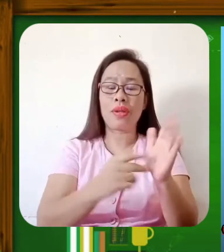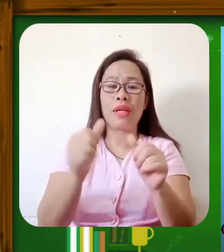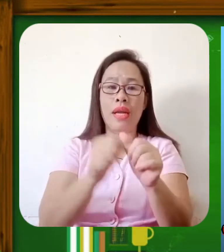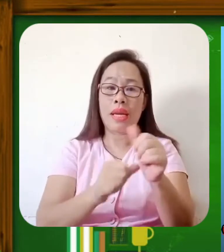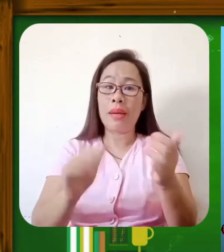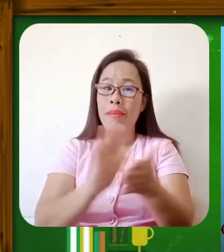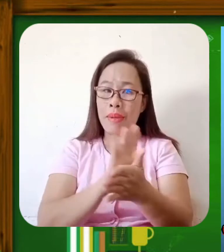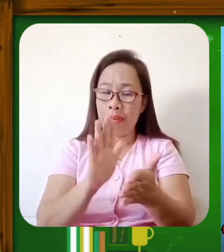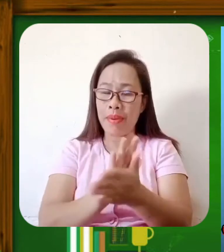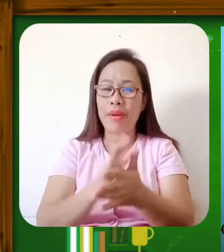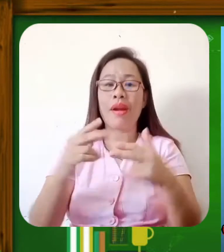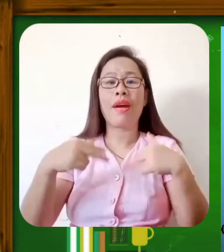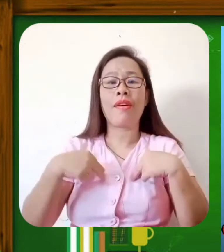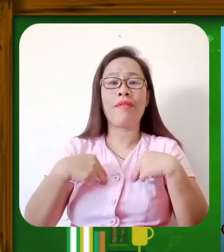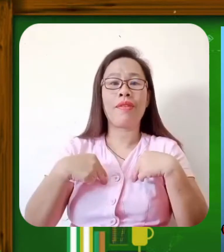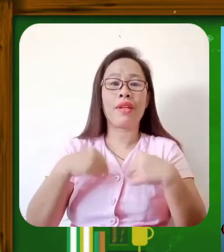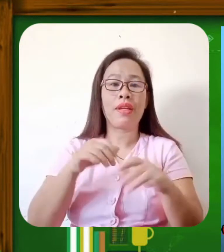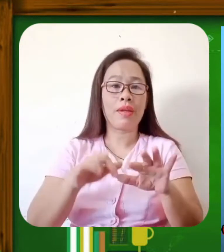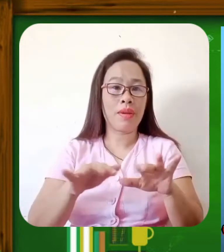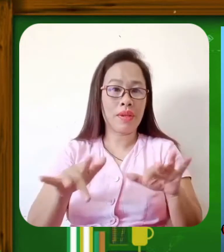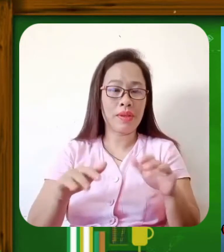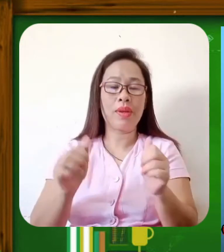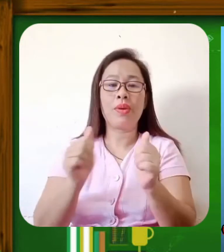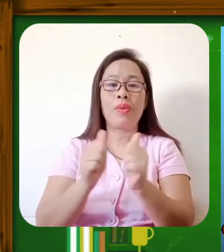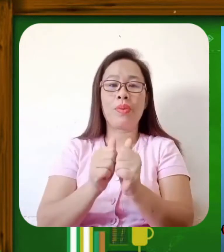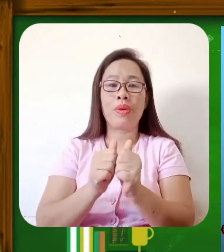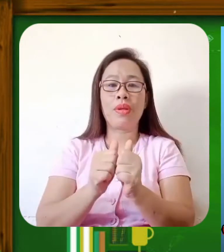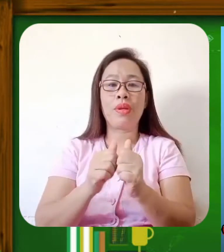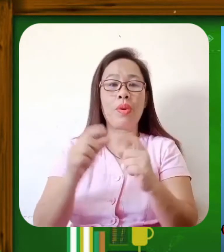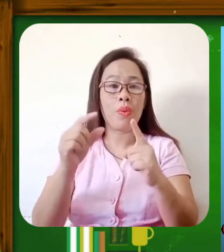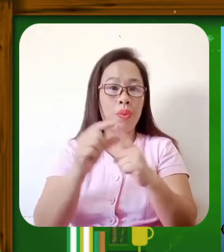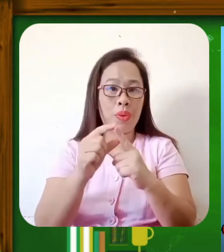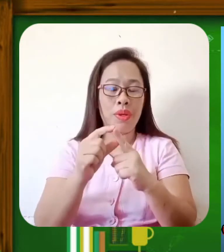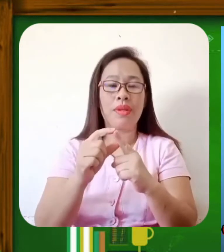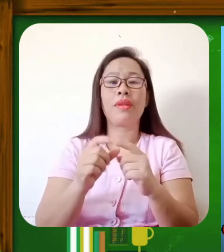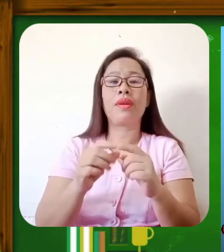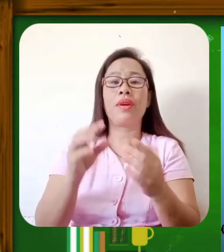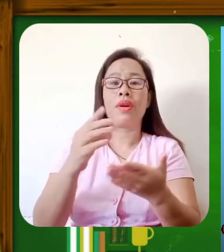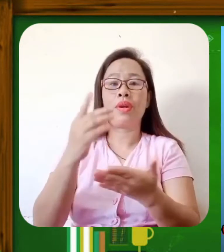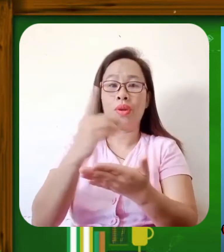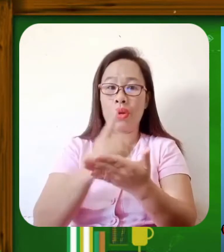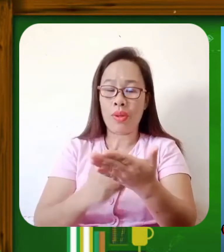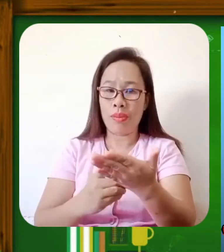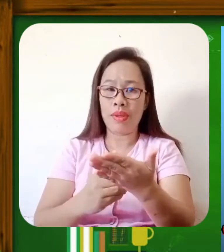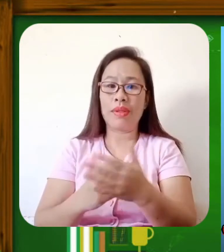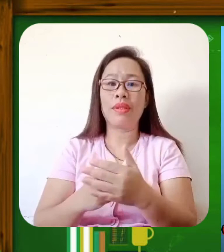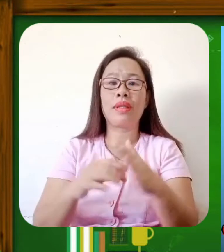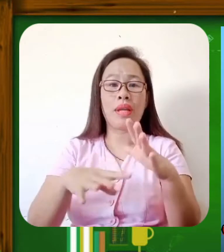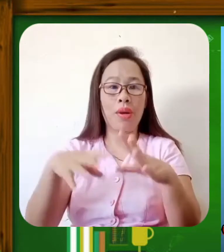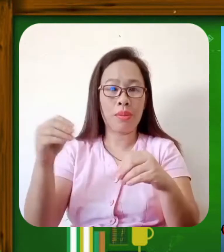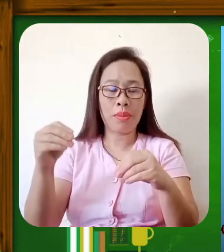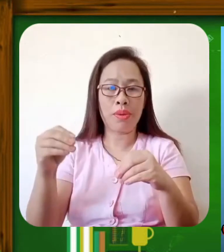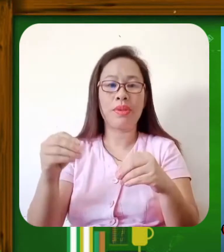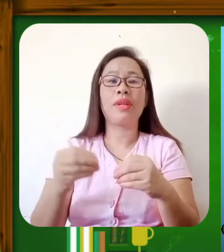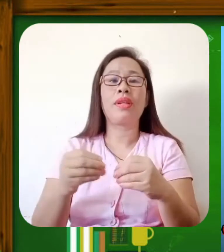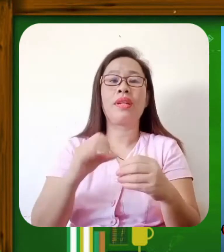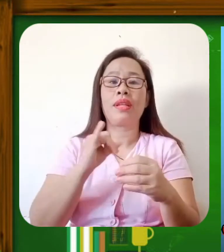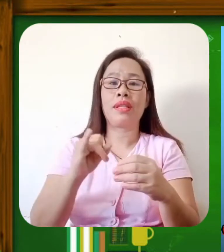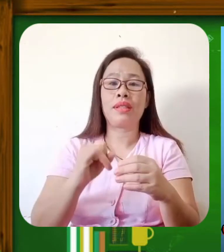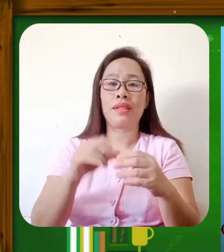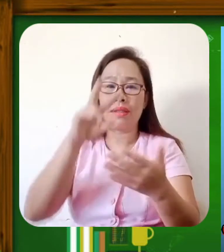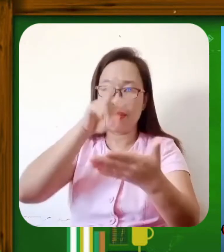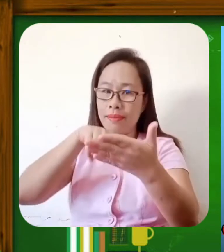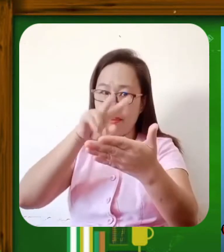paper or have it encoded as a Word document. Just make sure that the output is readable enough by